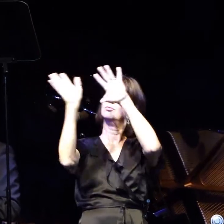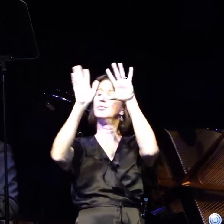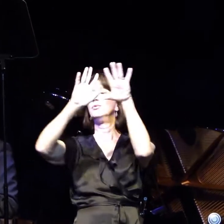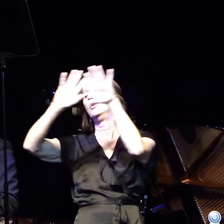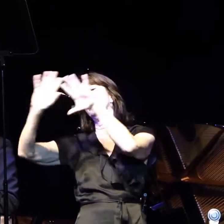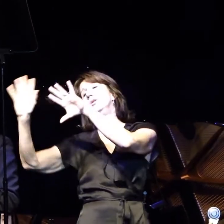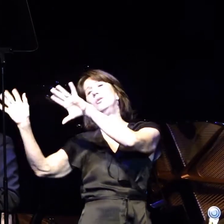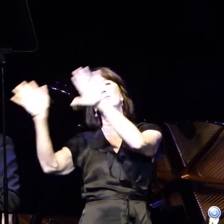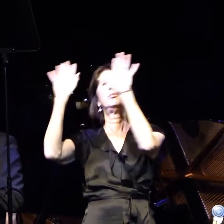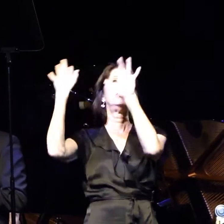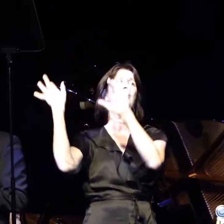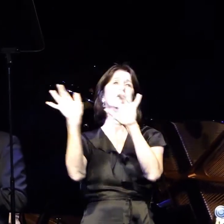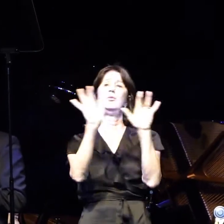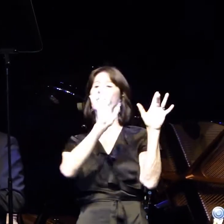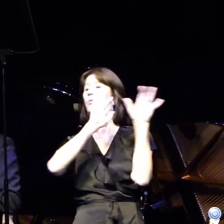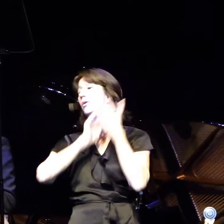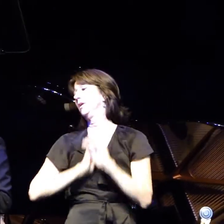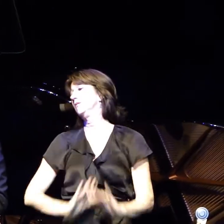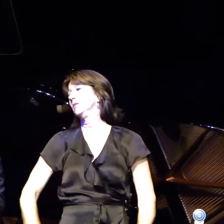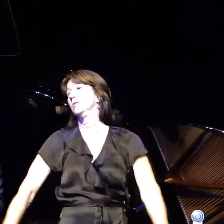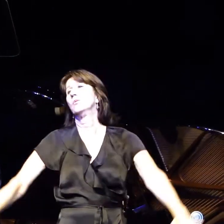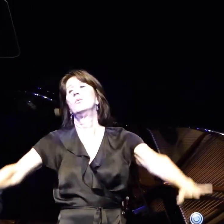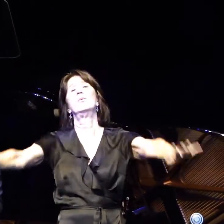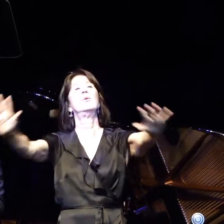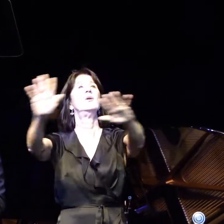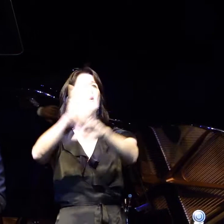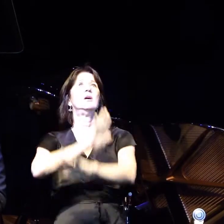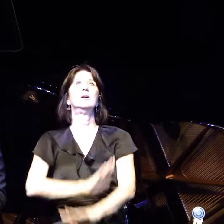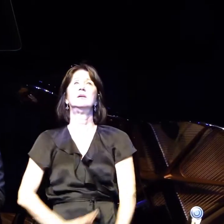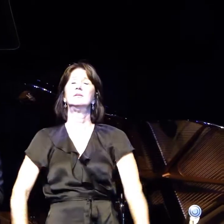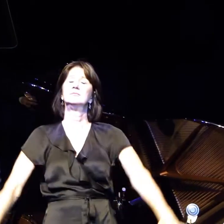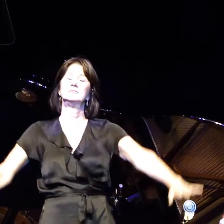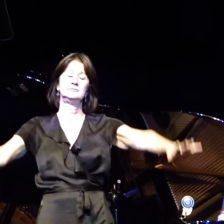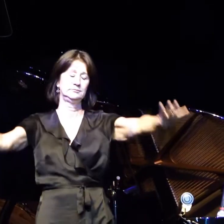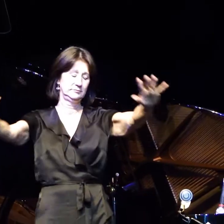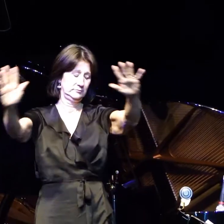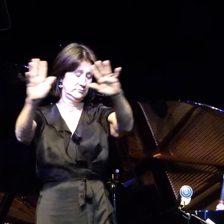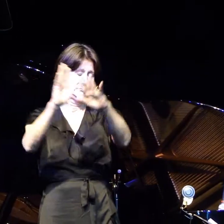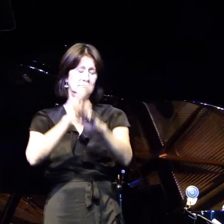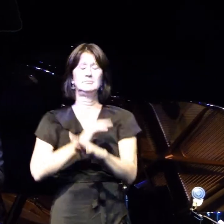They rain and they snow on everyone.